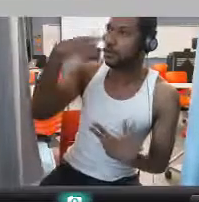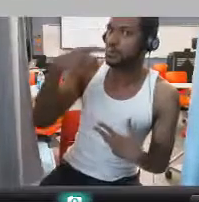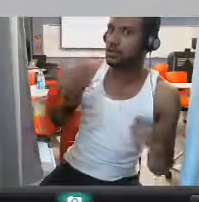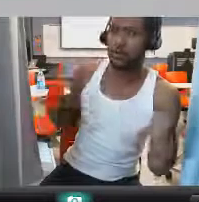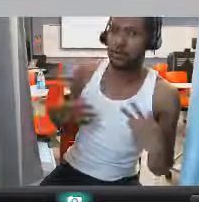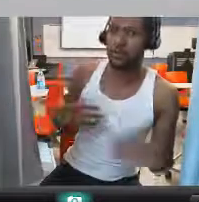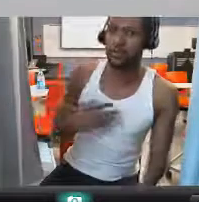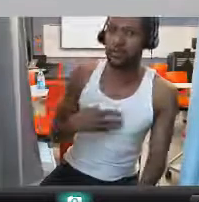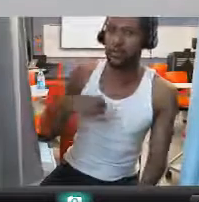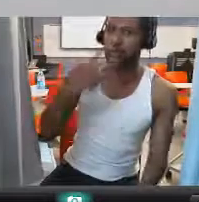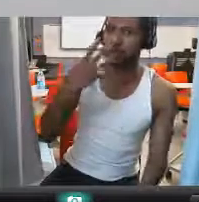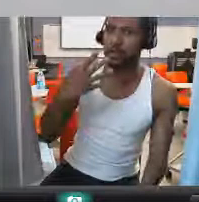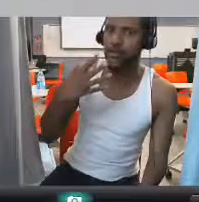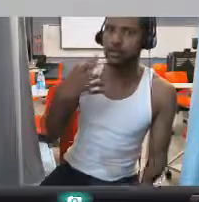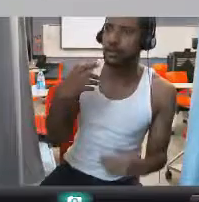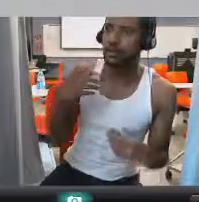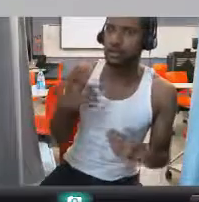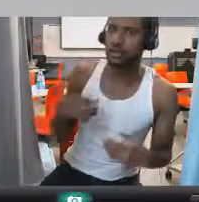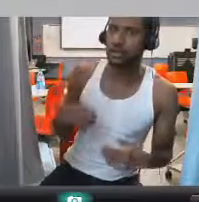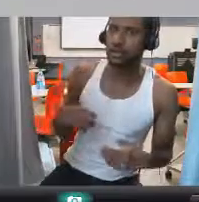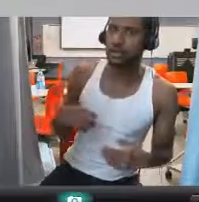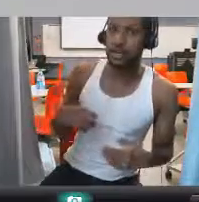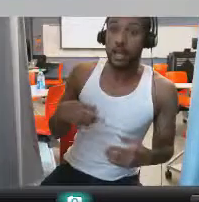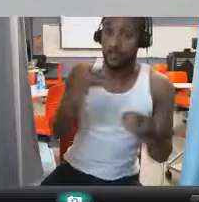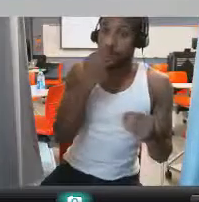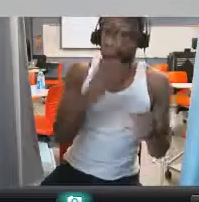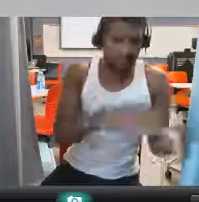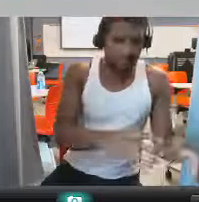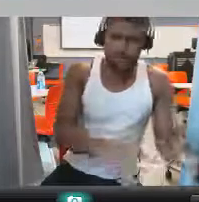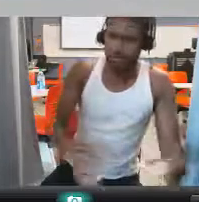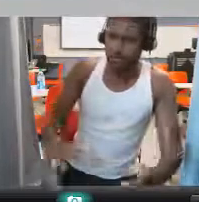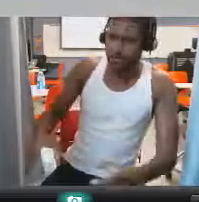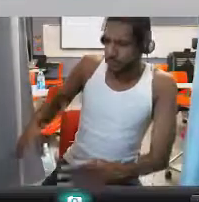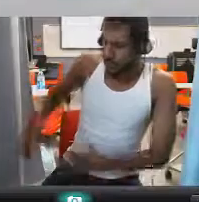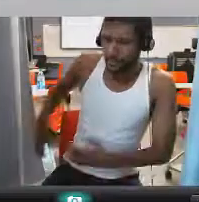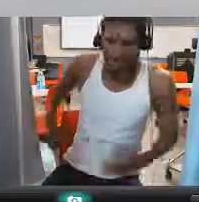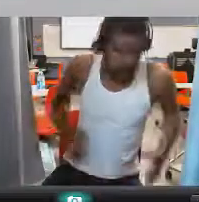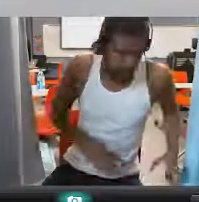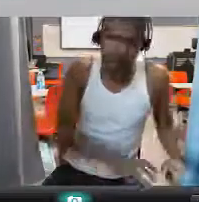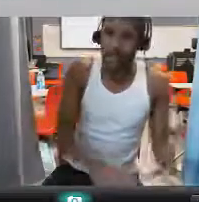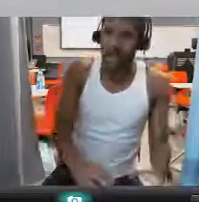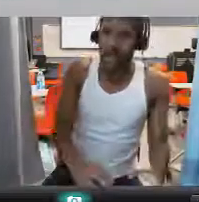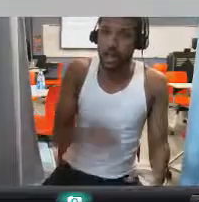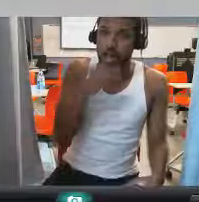face. She's kind of white and pale, and she's surrounded by 30 bags of groceries.